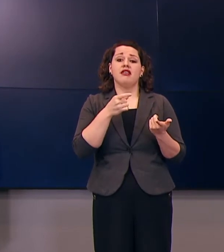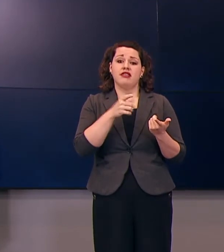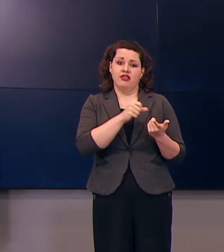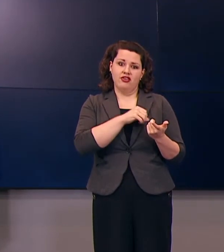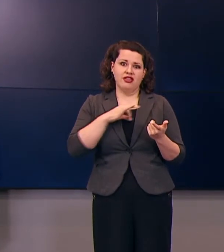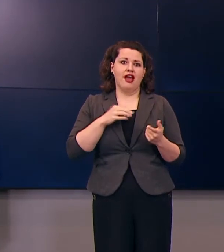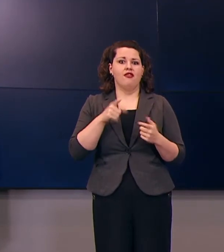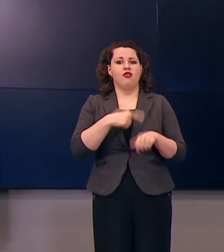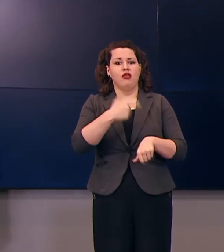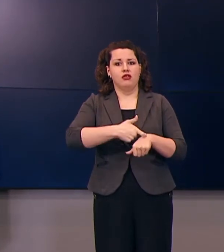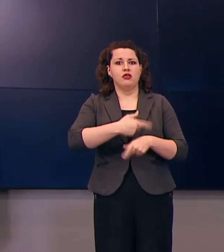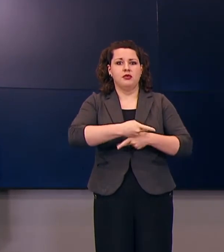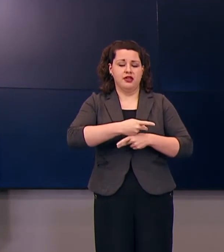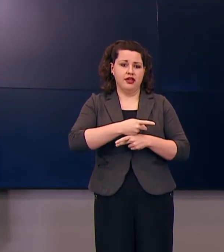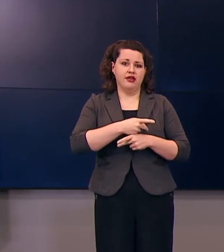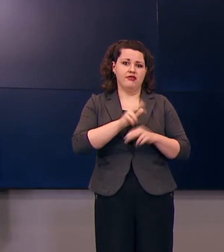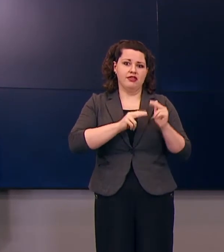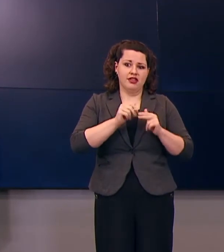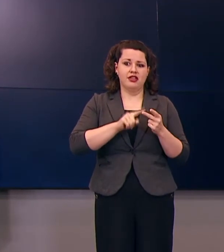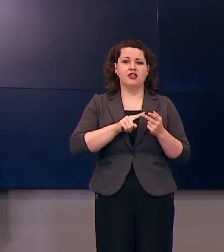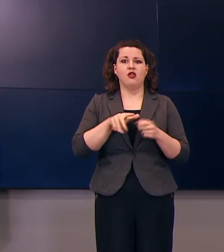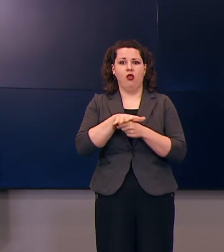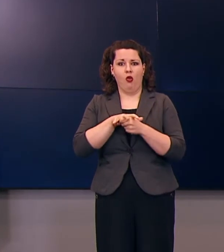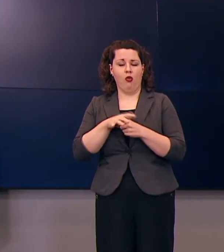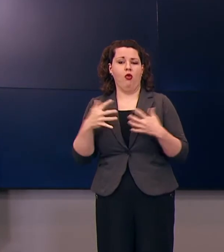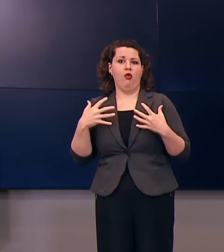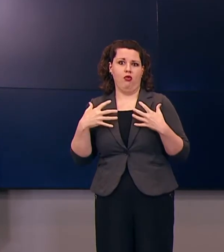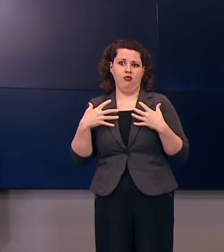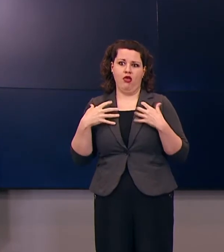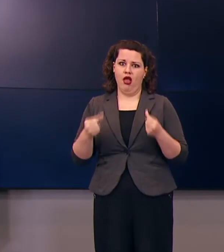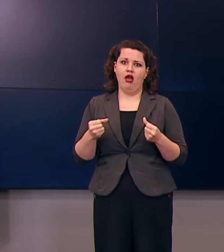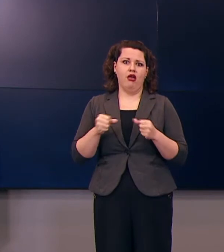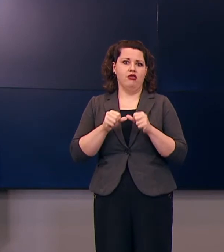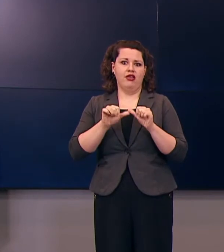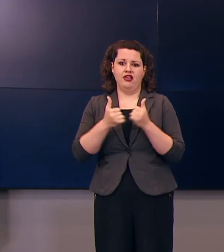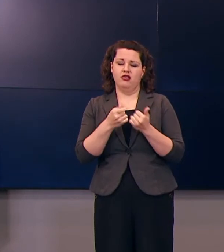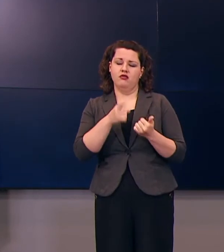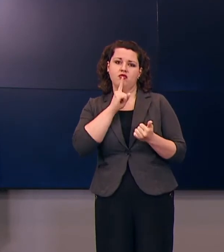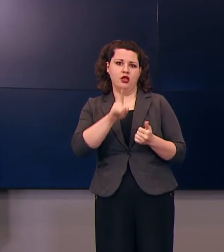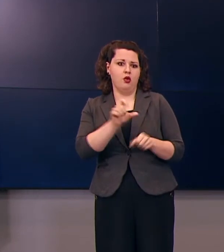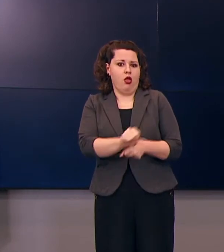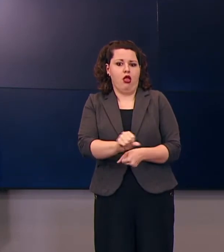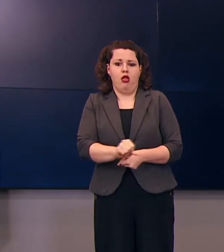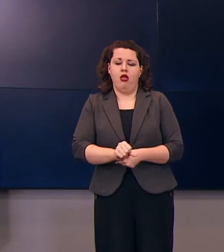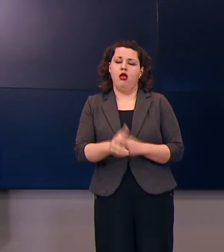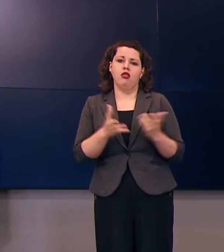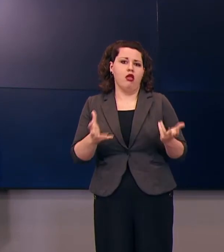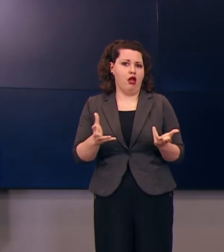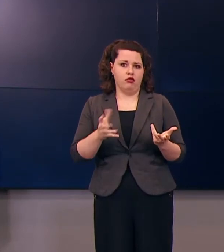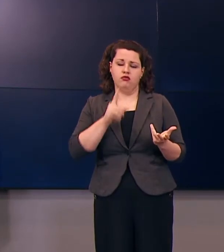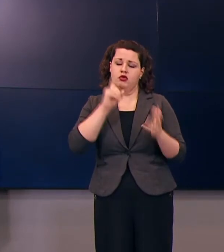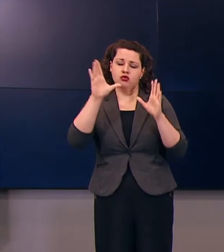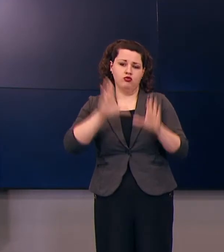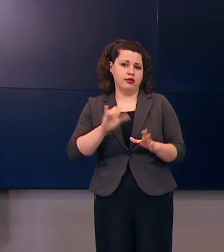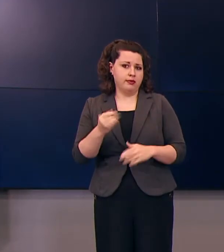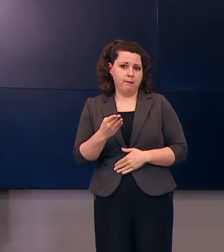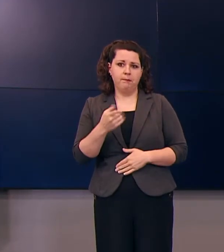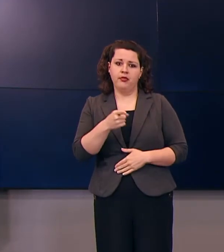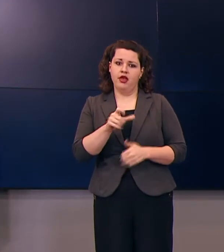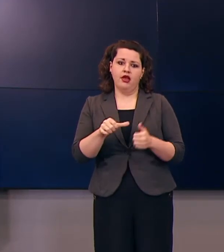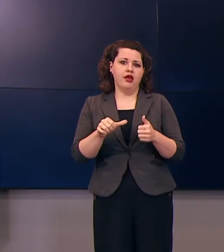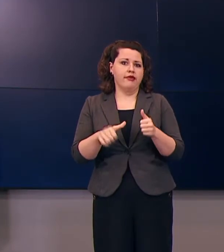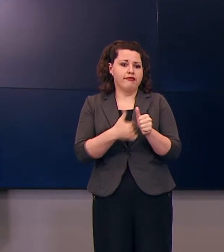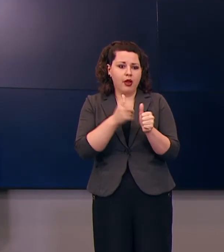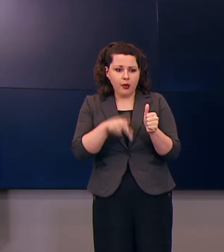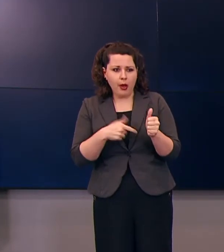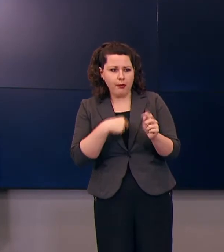at long-term care facilities, our local public health agencies are doing just an incredible amount of work, and they're doing an incredible job to follow up on